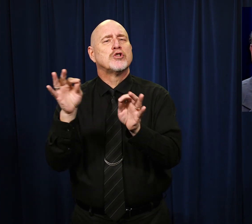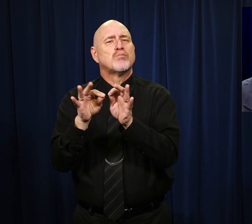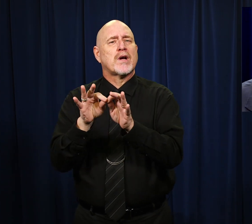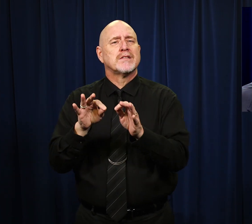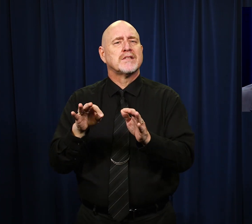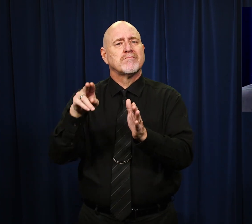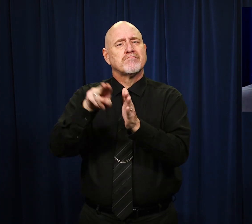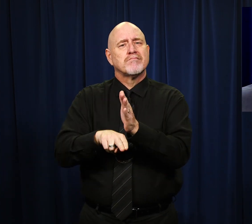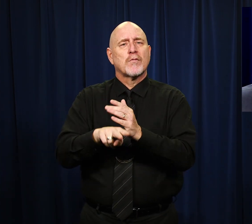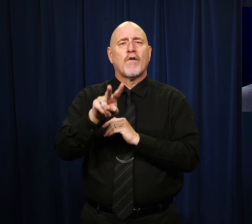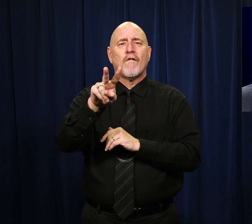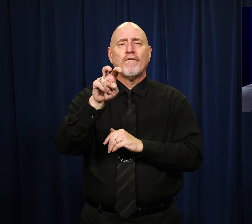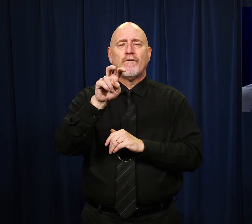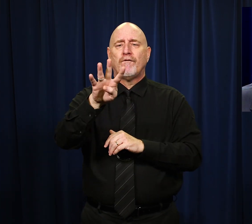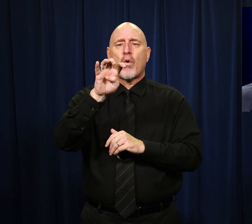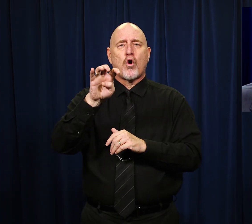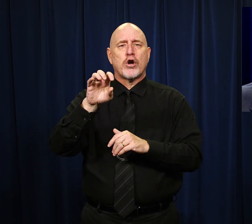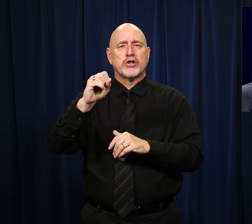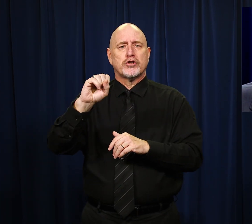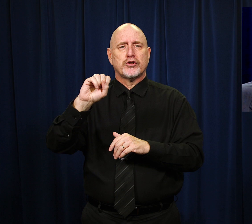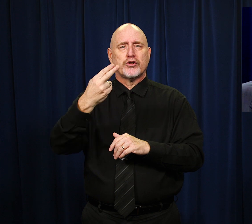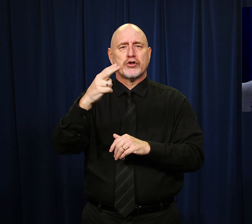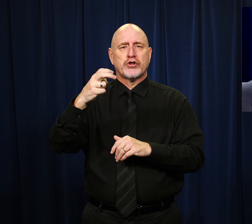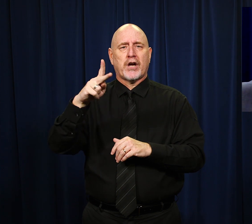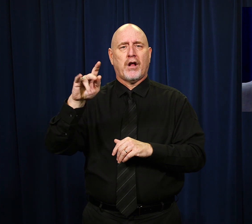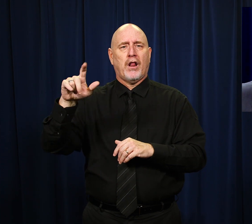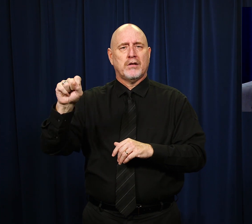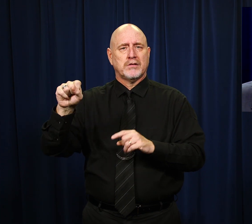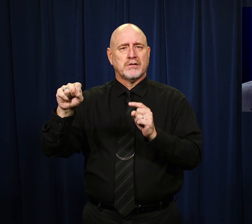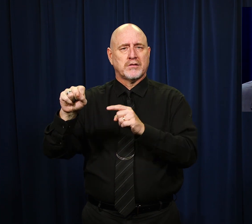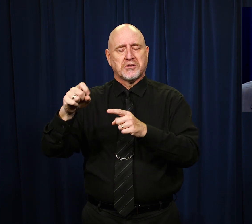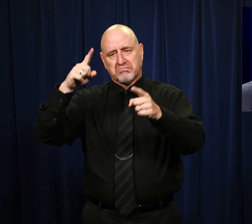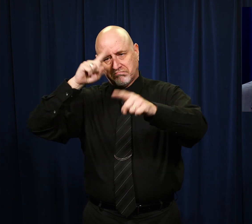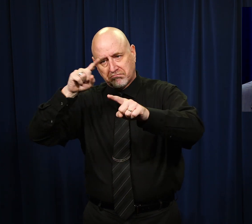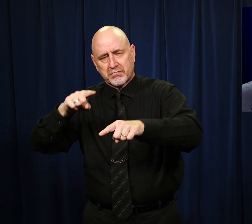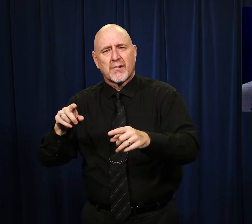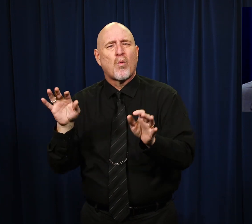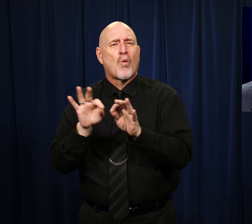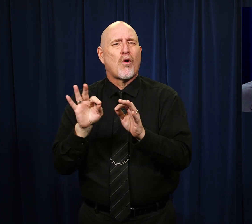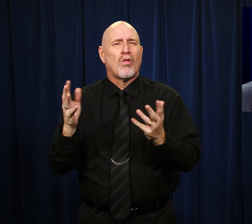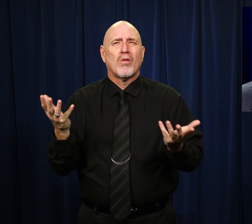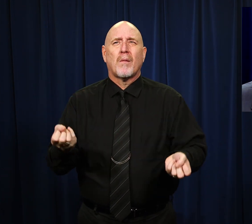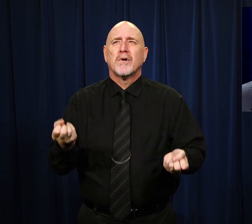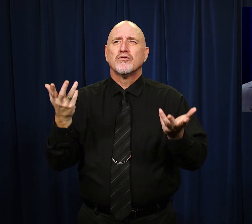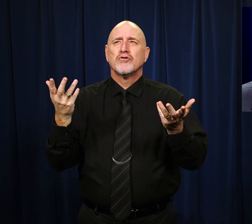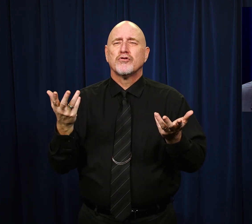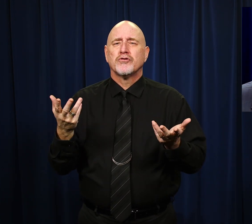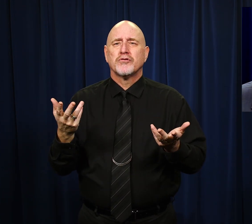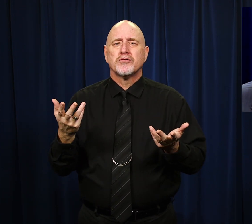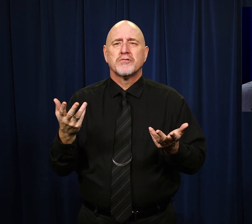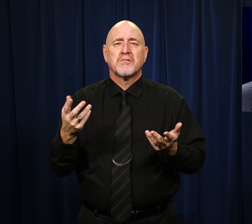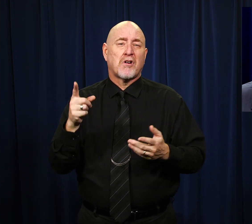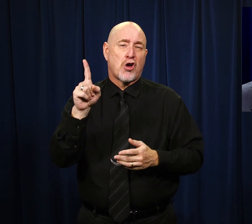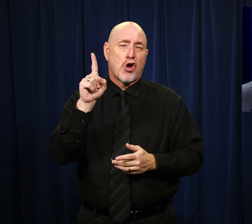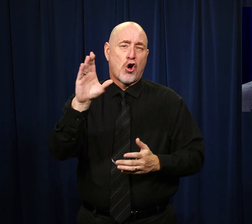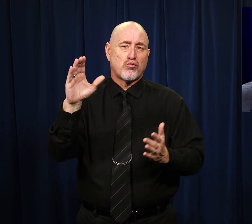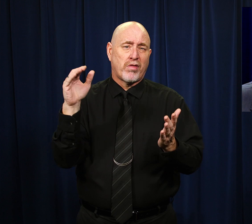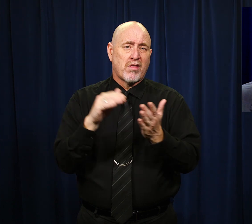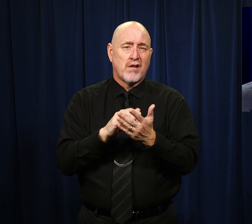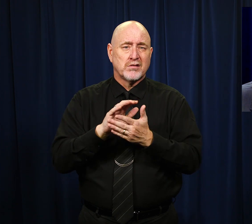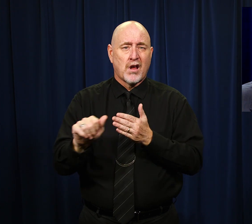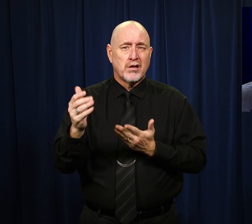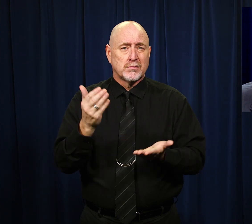price? 400 shekels is settled upon. Well, how much would that be? That'd be maybe